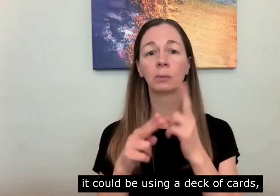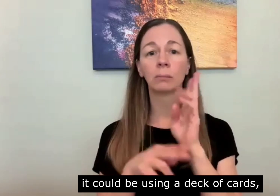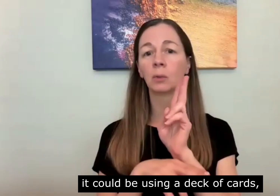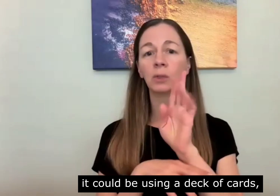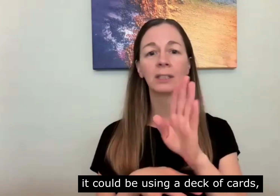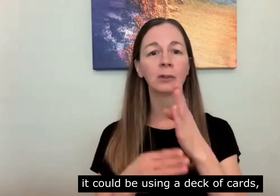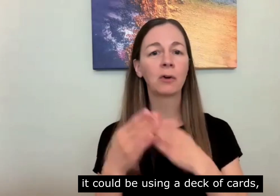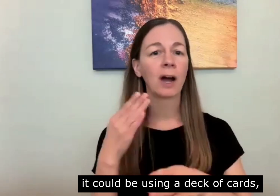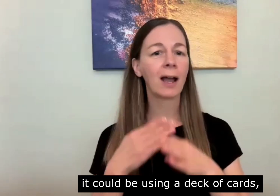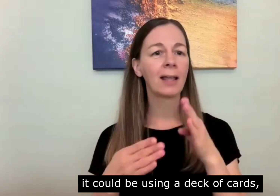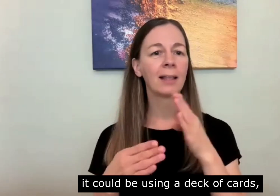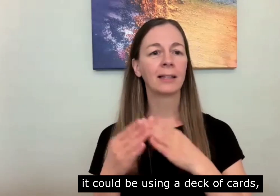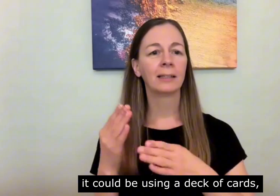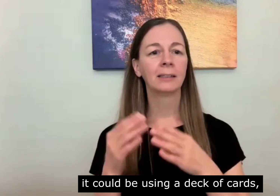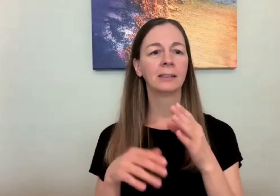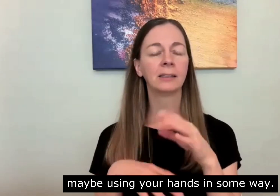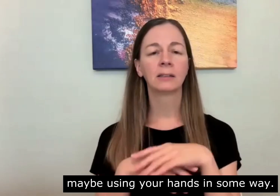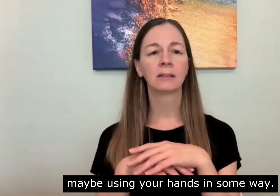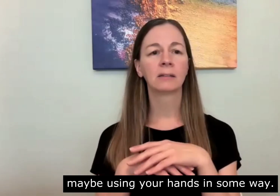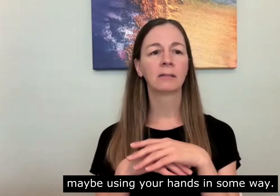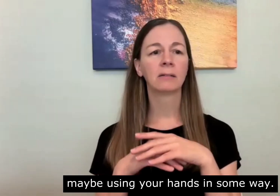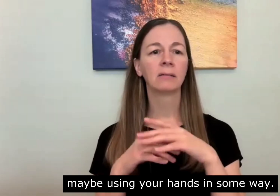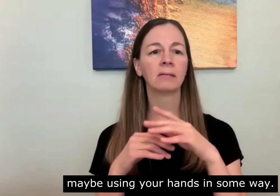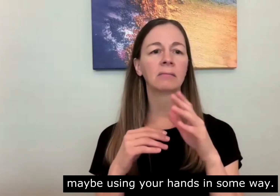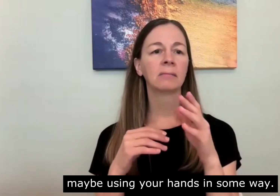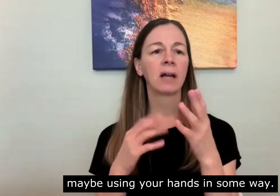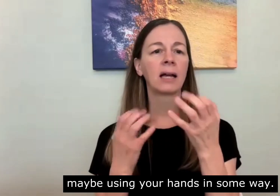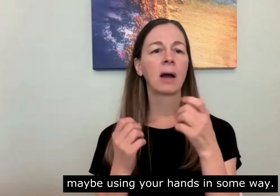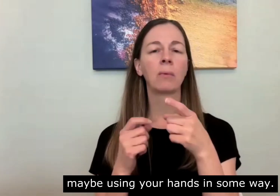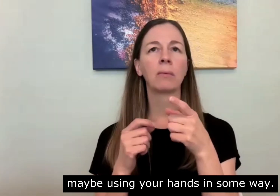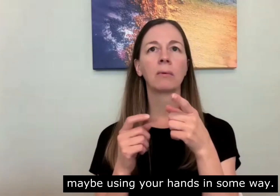of cards, maybe using your hands in some way.